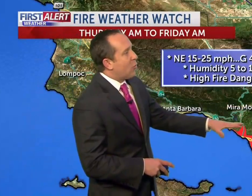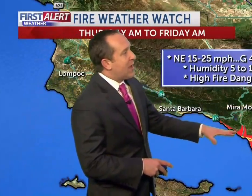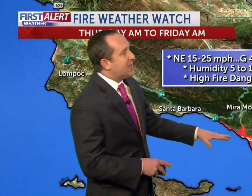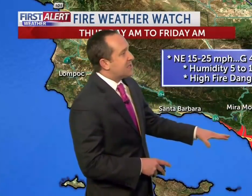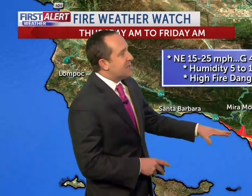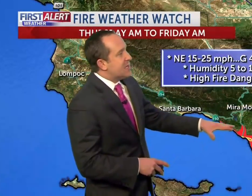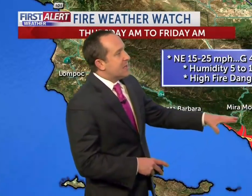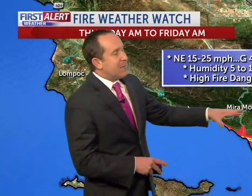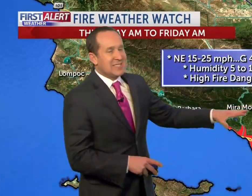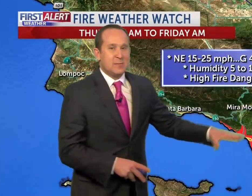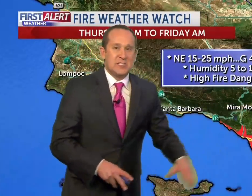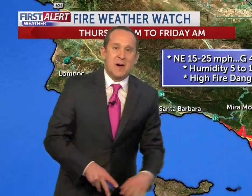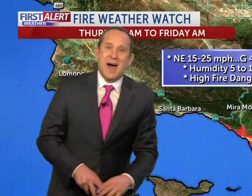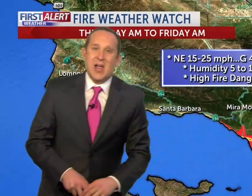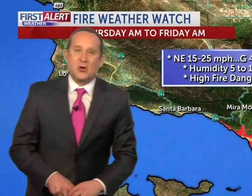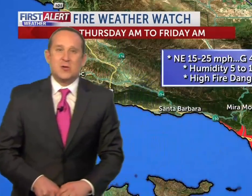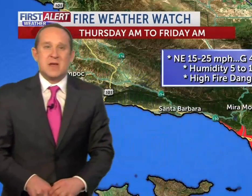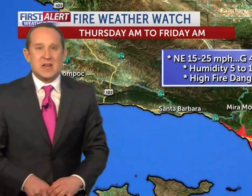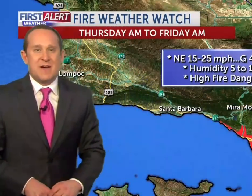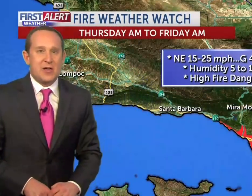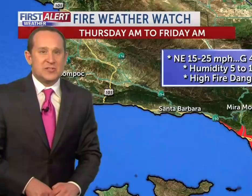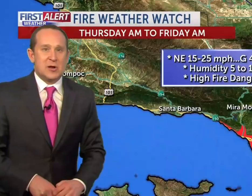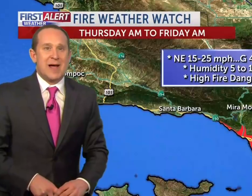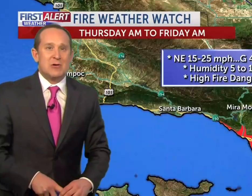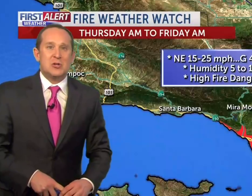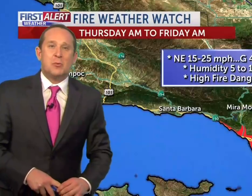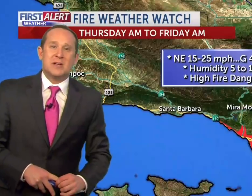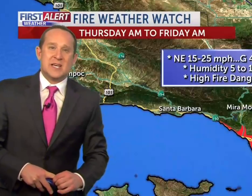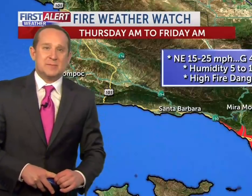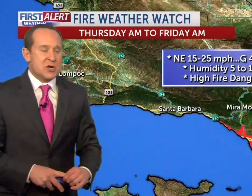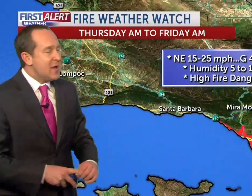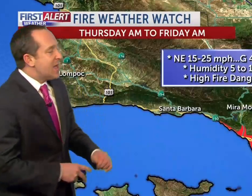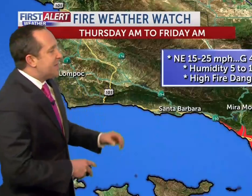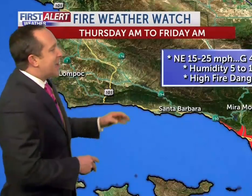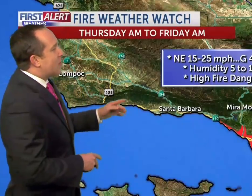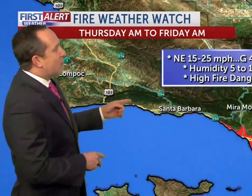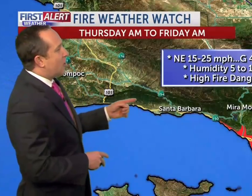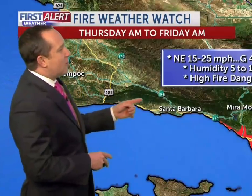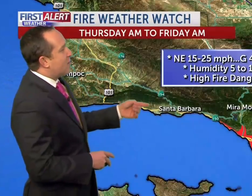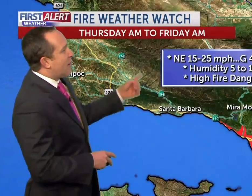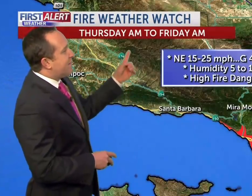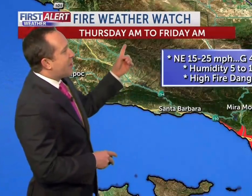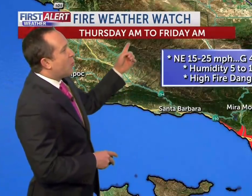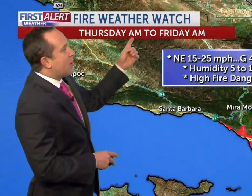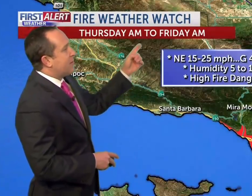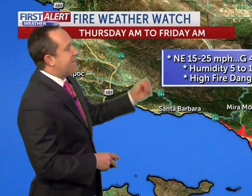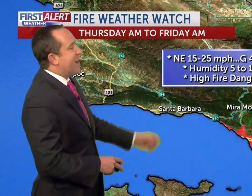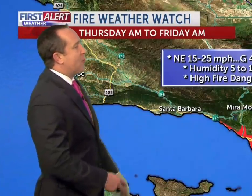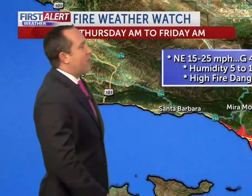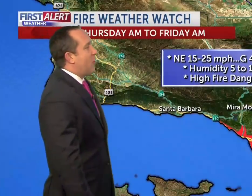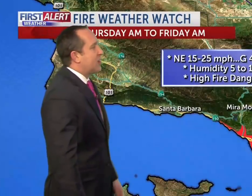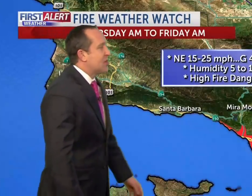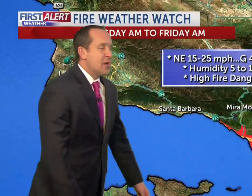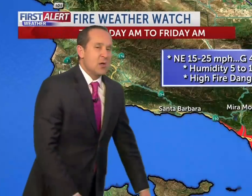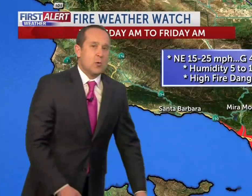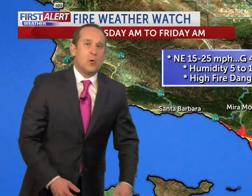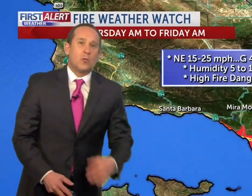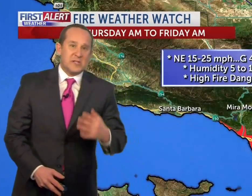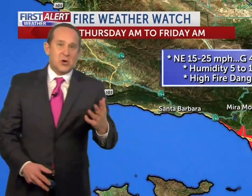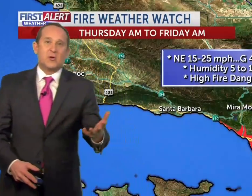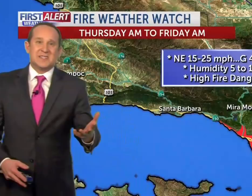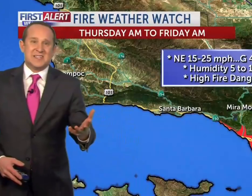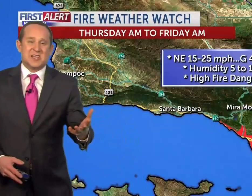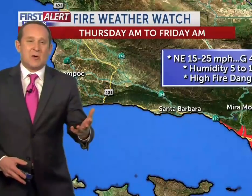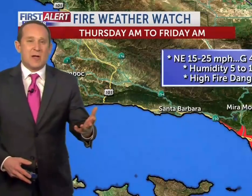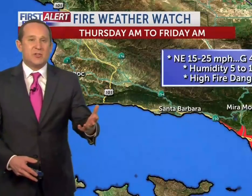some quieter winds and possibly some higher humidity values here, higher dew point temps. So they are no longer in the red flag warning, but a fire weather watch